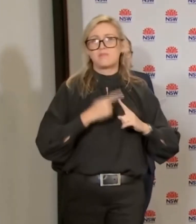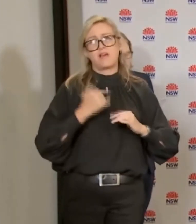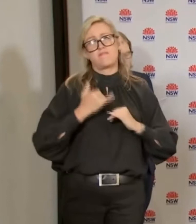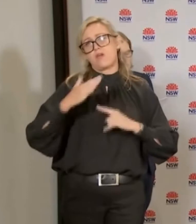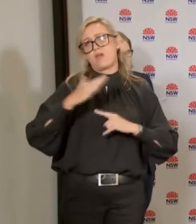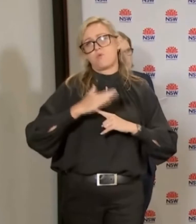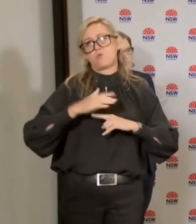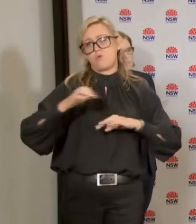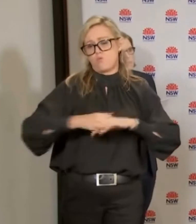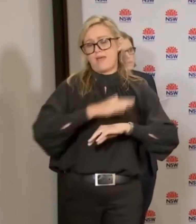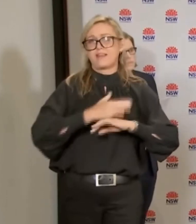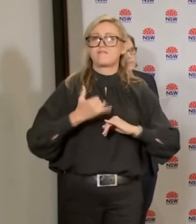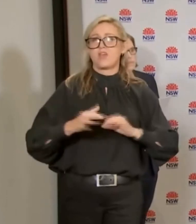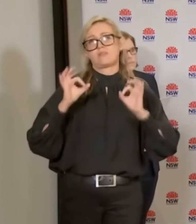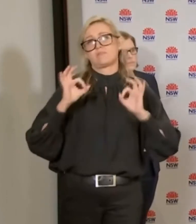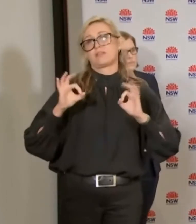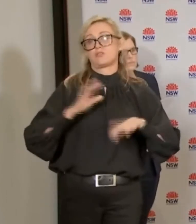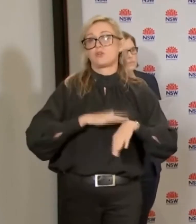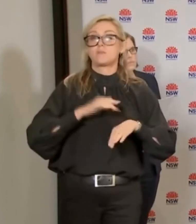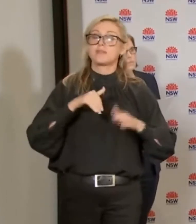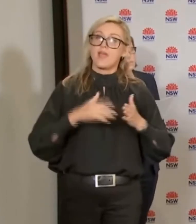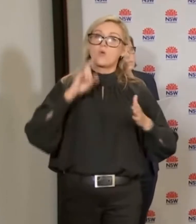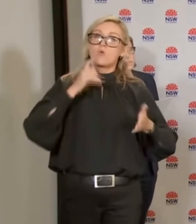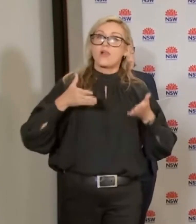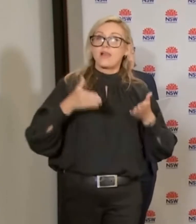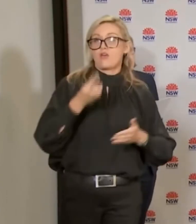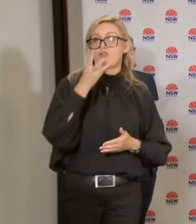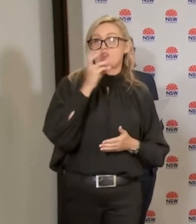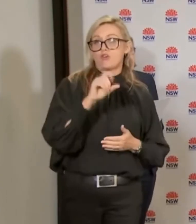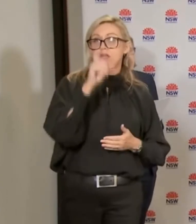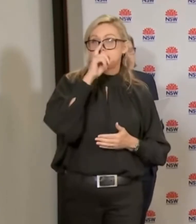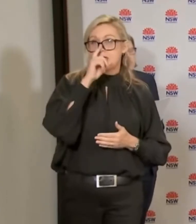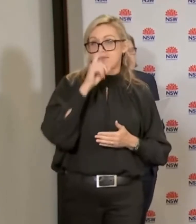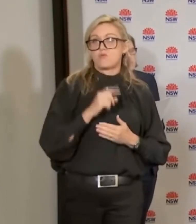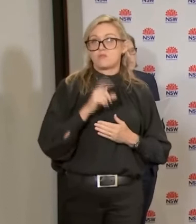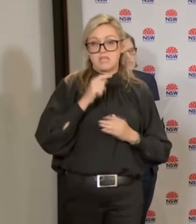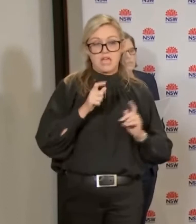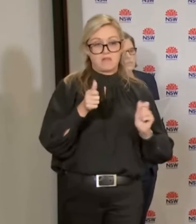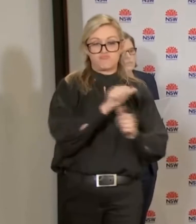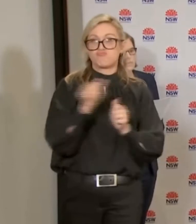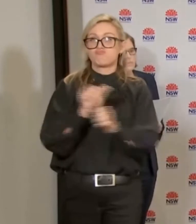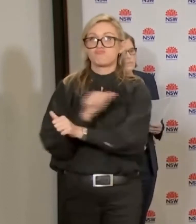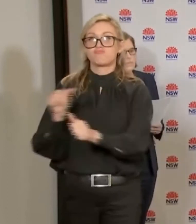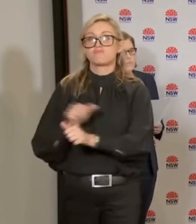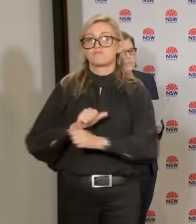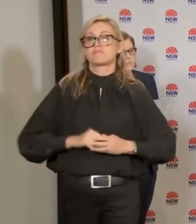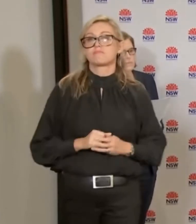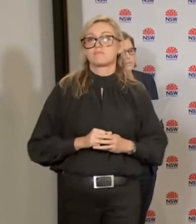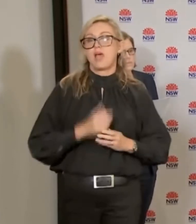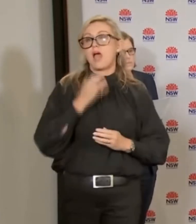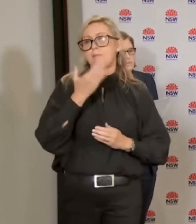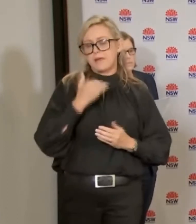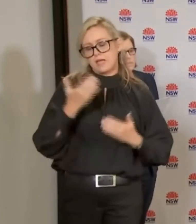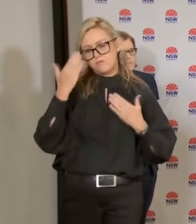during this time. So you can have 30 on the dance floor at any given time. It doesn't have to be the same 30, and we ask everybody to please respect